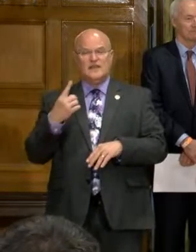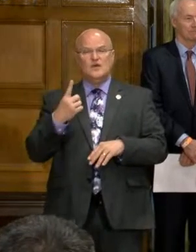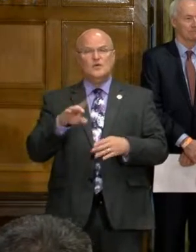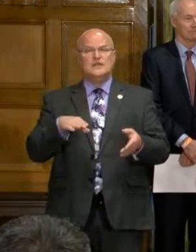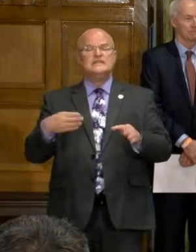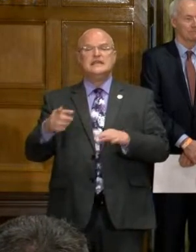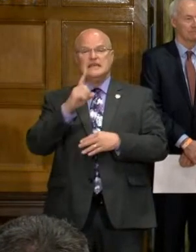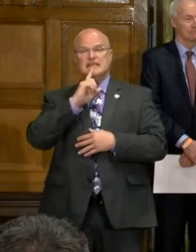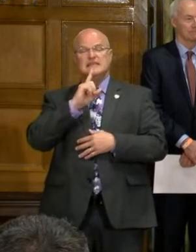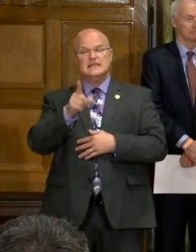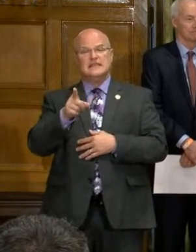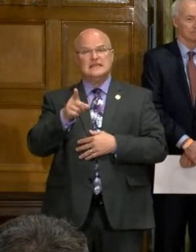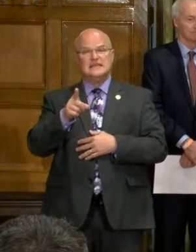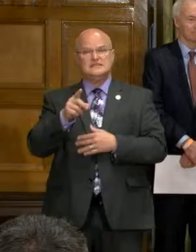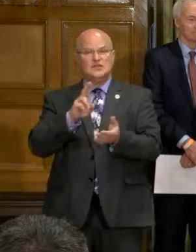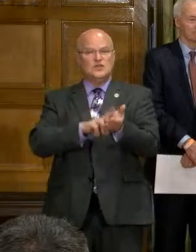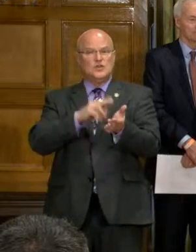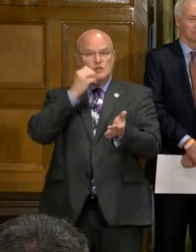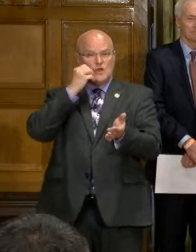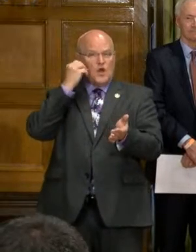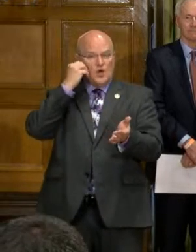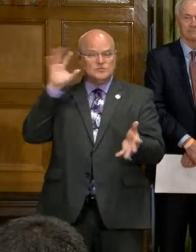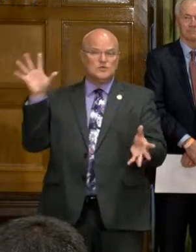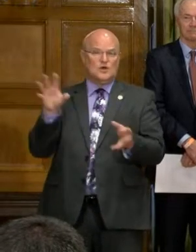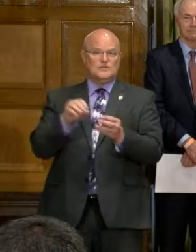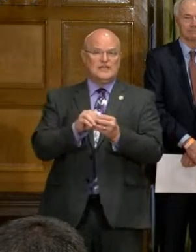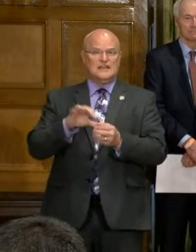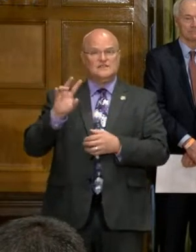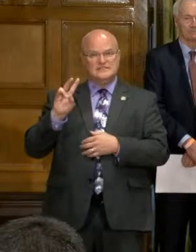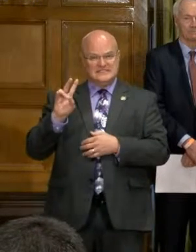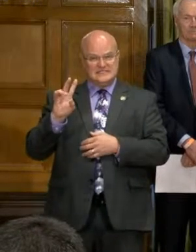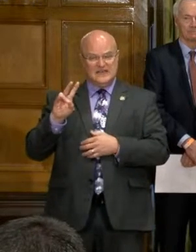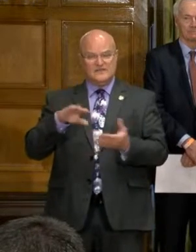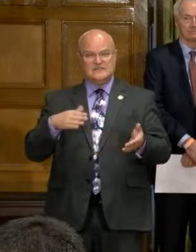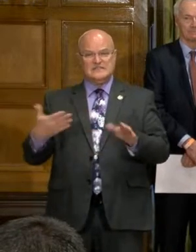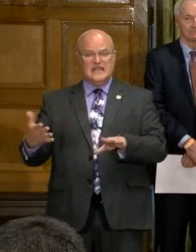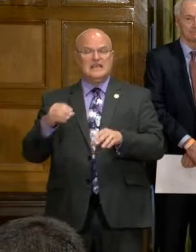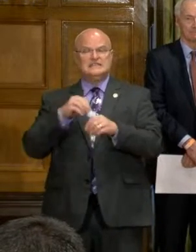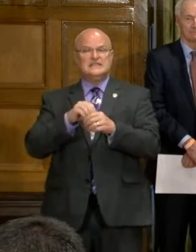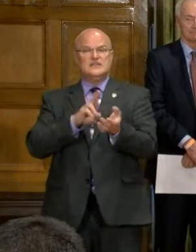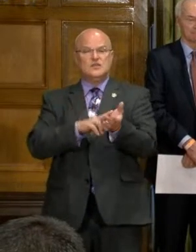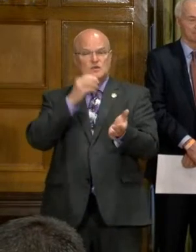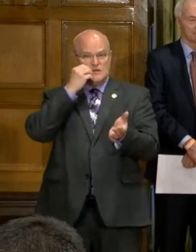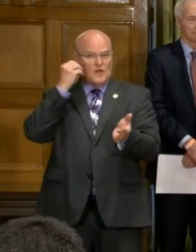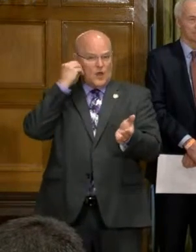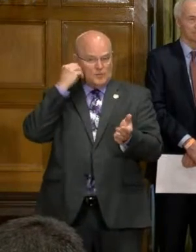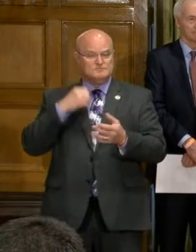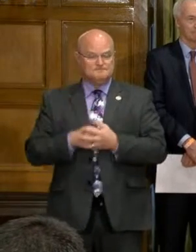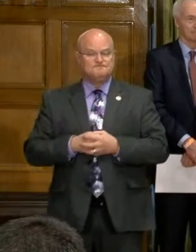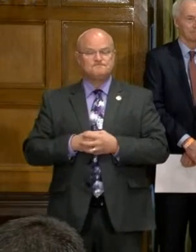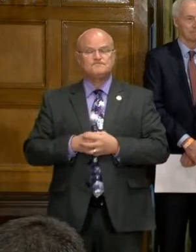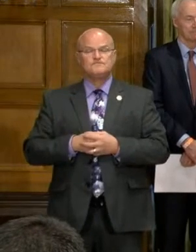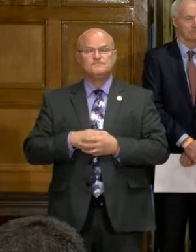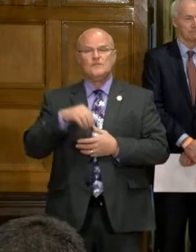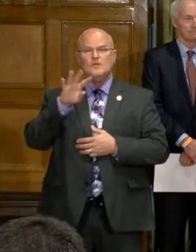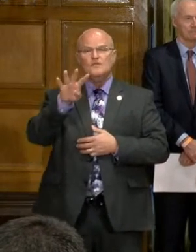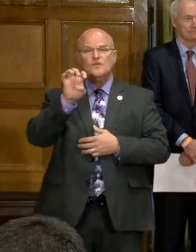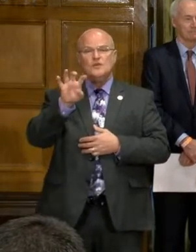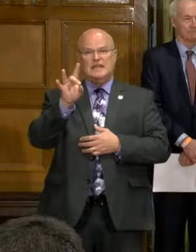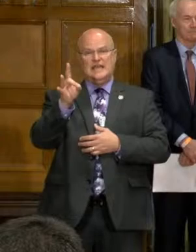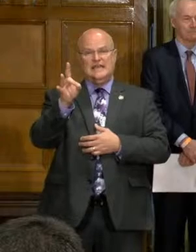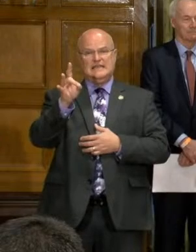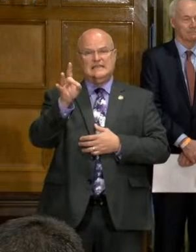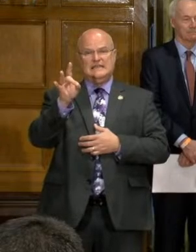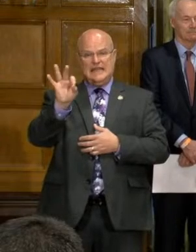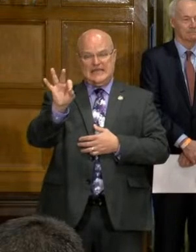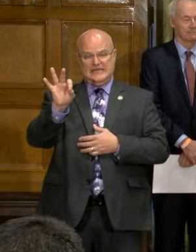those deaths is in a nursing home. So we have a total of 7 deaths that have been related to nursing homes. We have